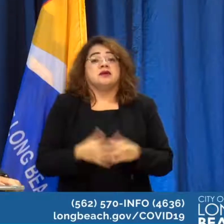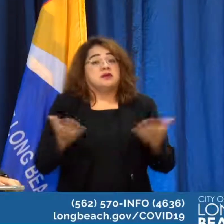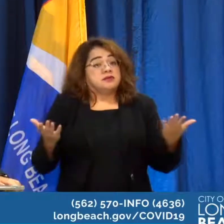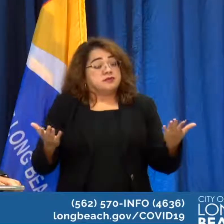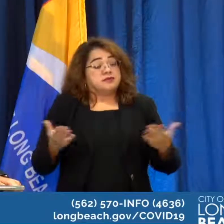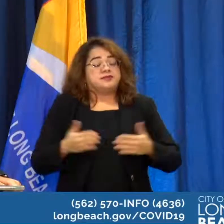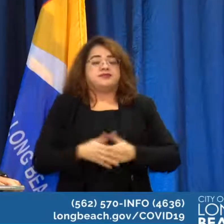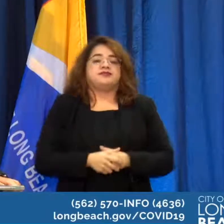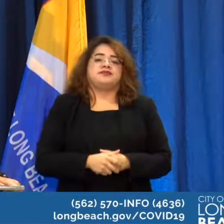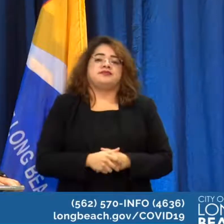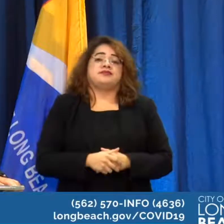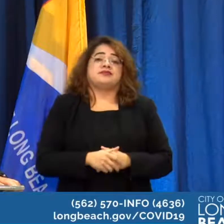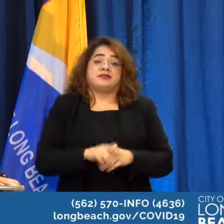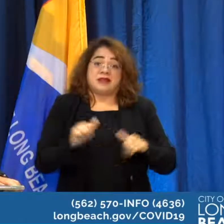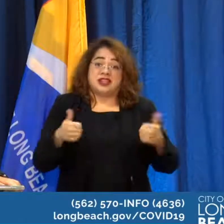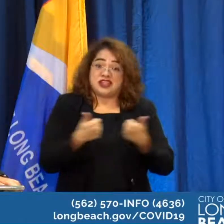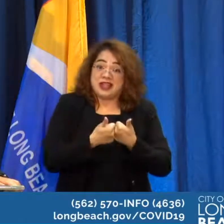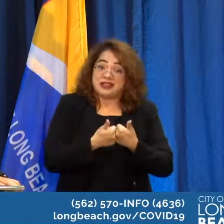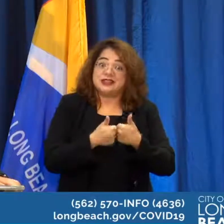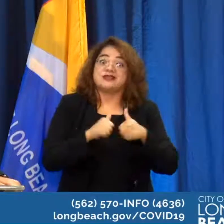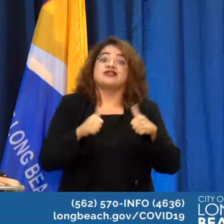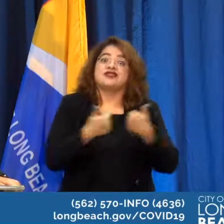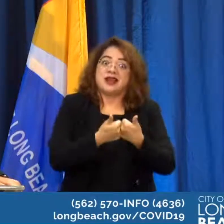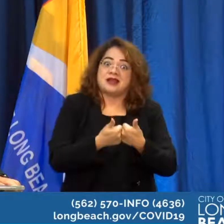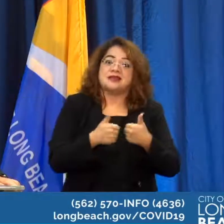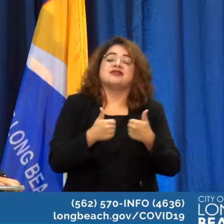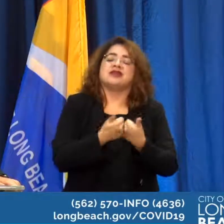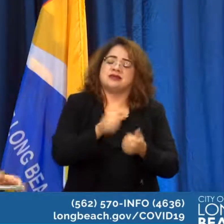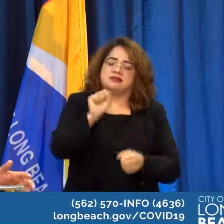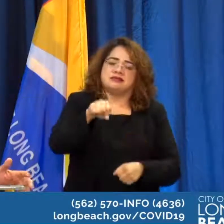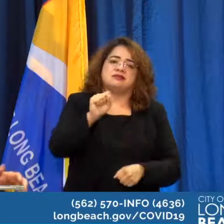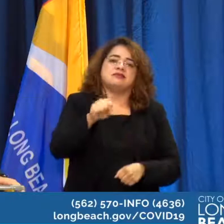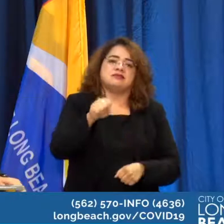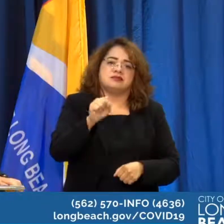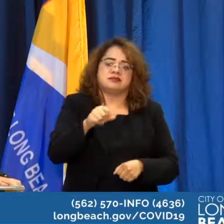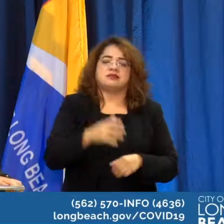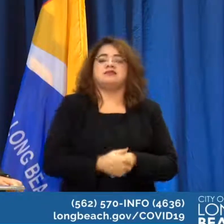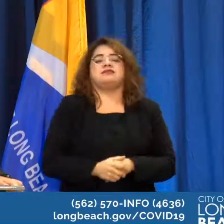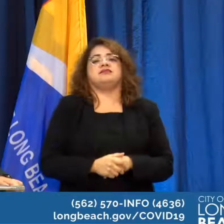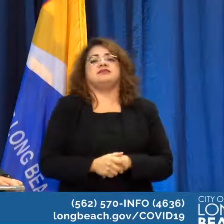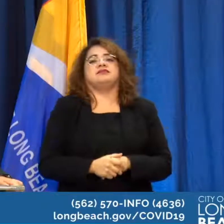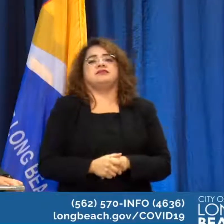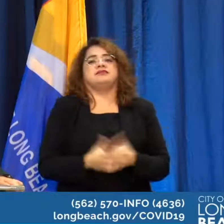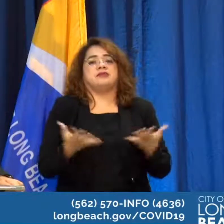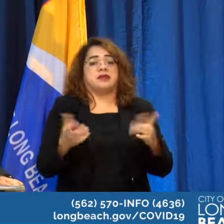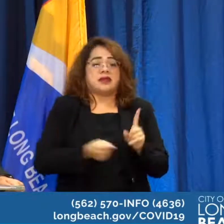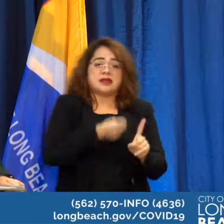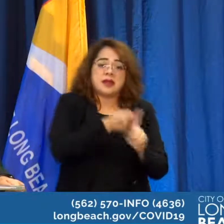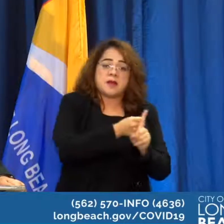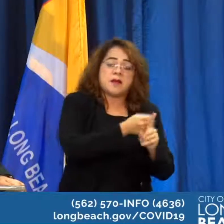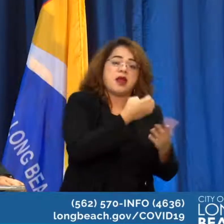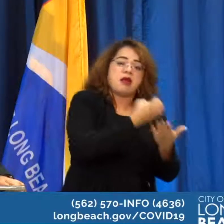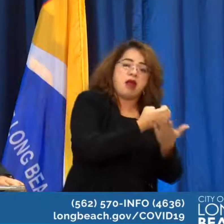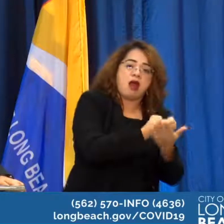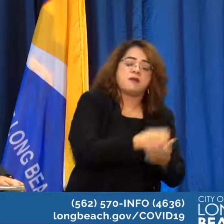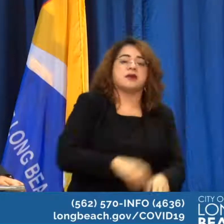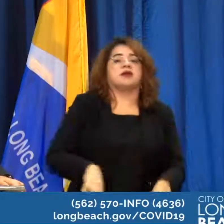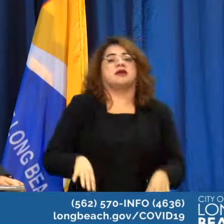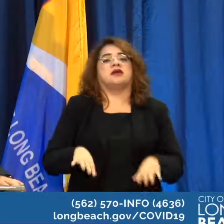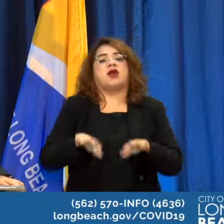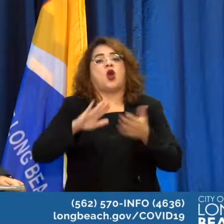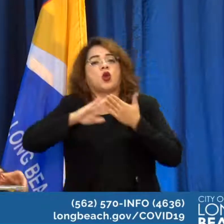difficulty that these types of actions have on our community and our economy and our workers.